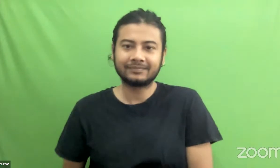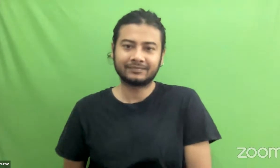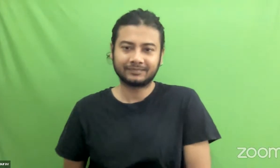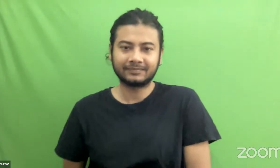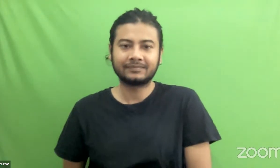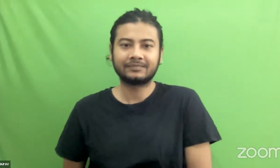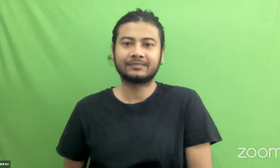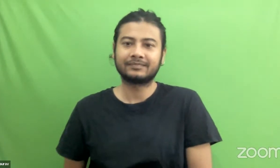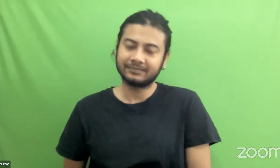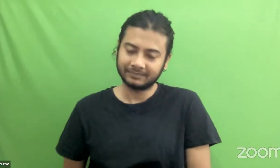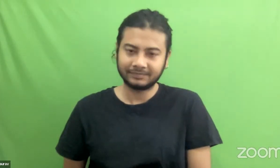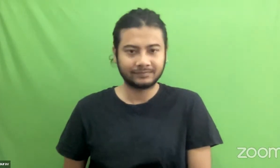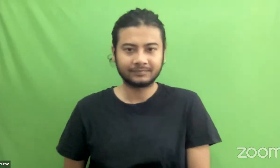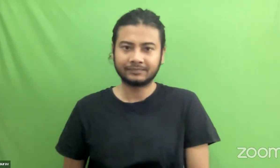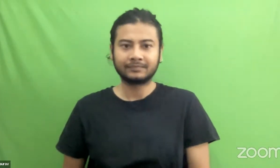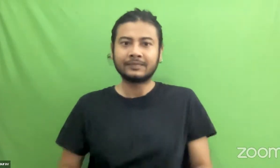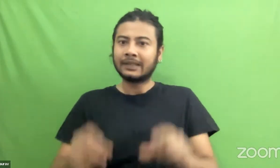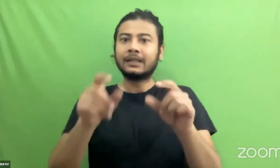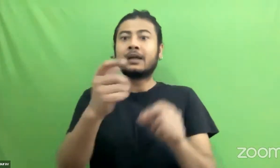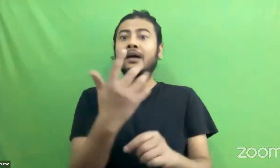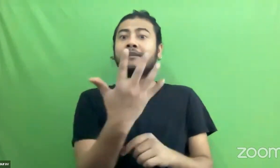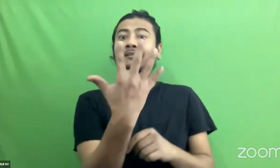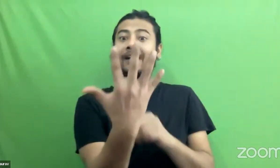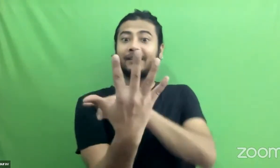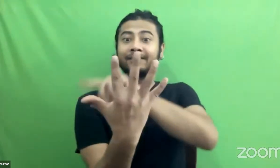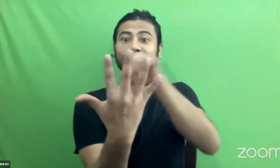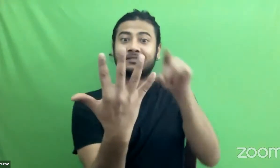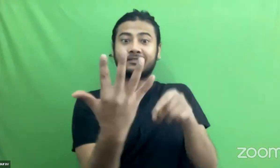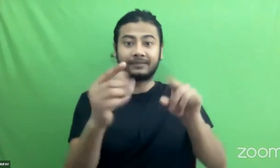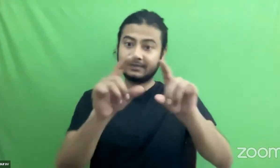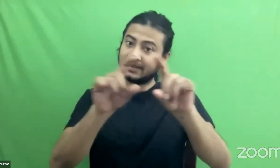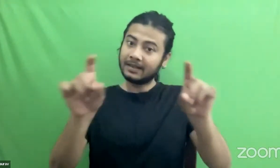Right, so is everybody clear now? Who's who in Panchatattva?